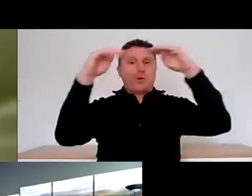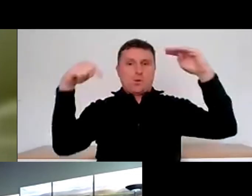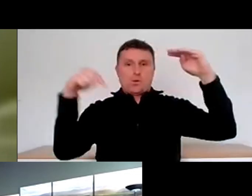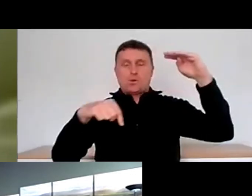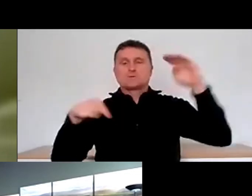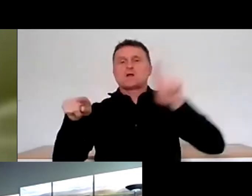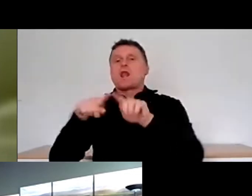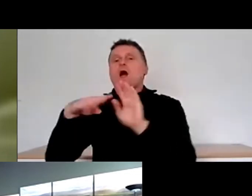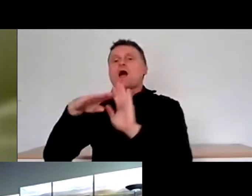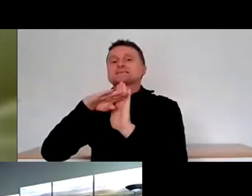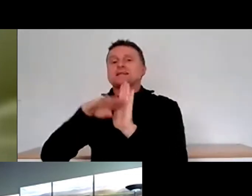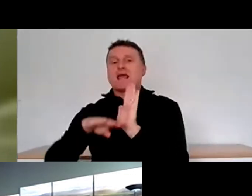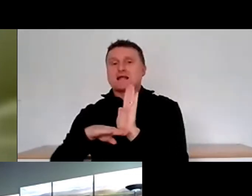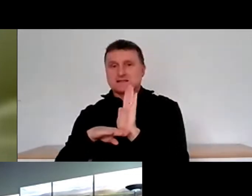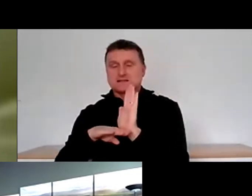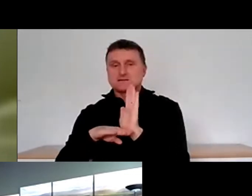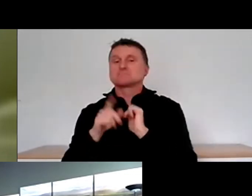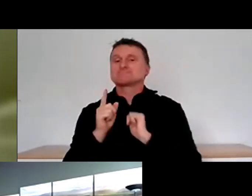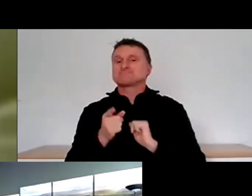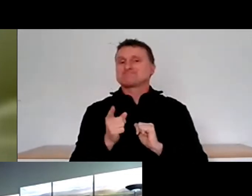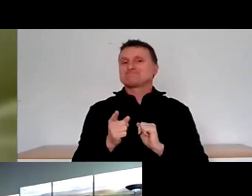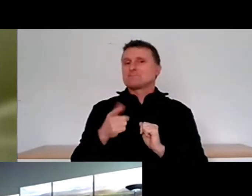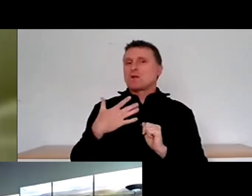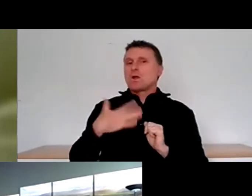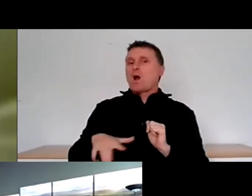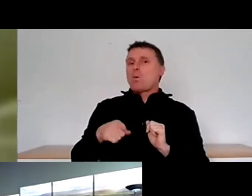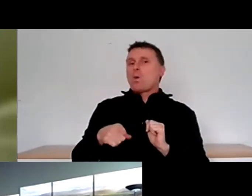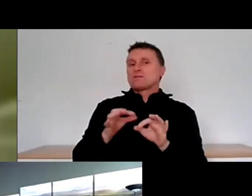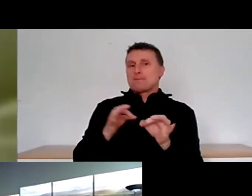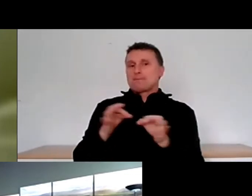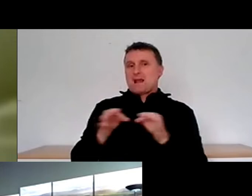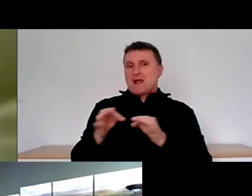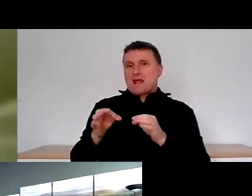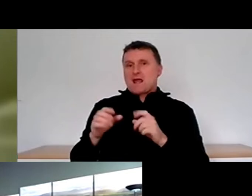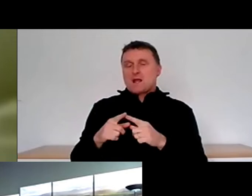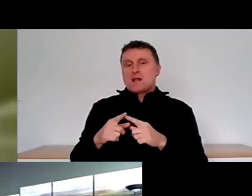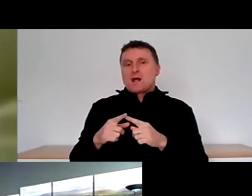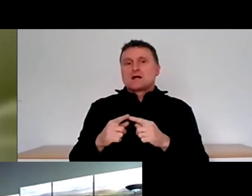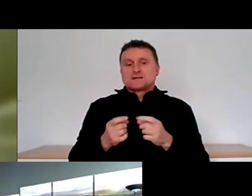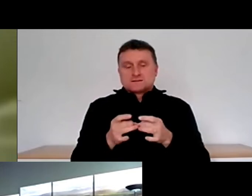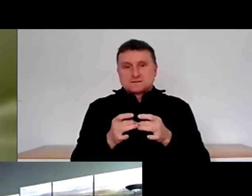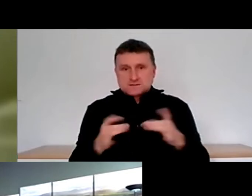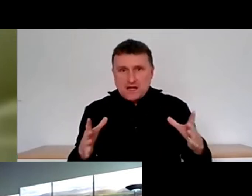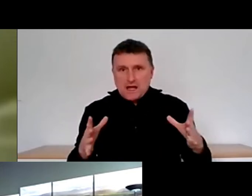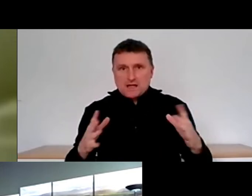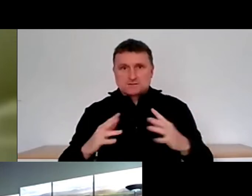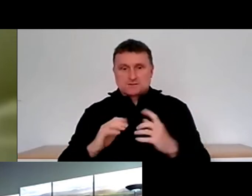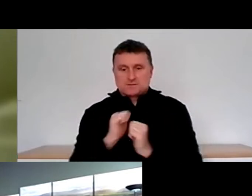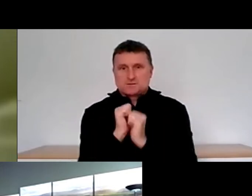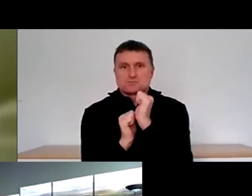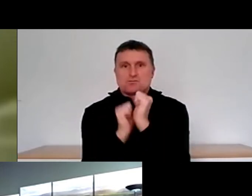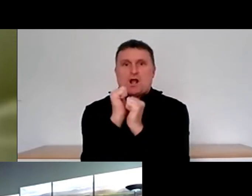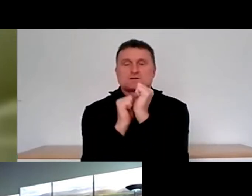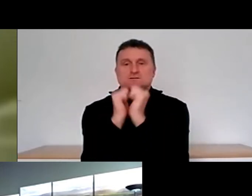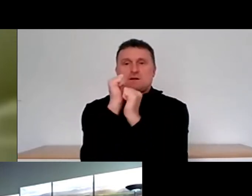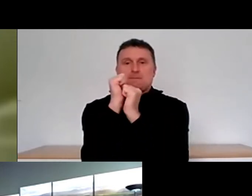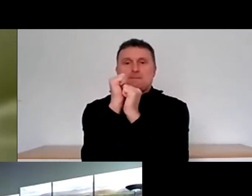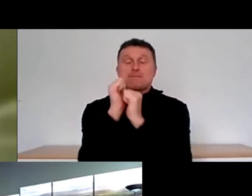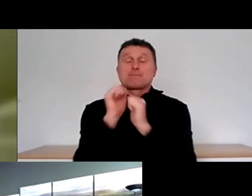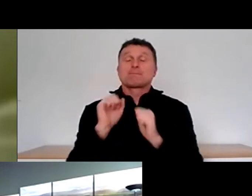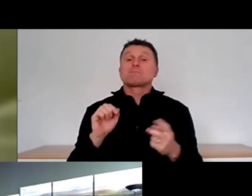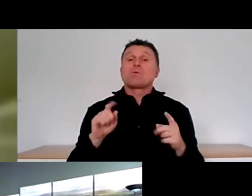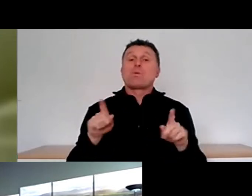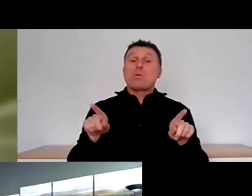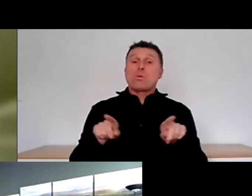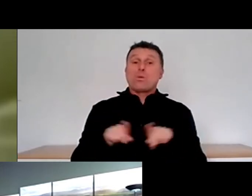first steps going forward is. And then once we have data, so we have a flow of information